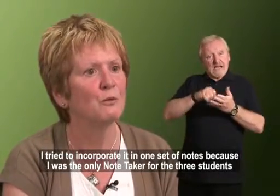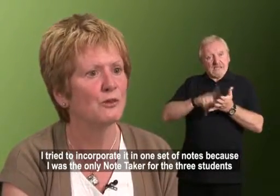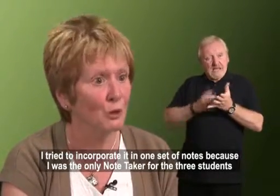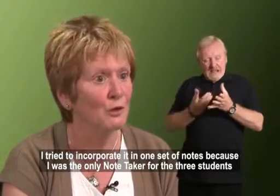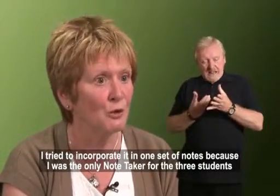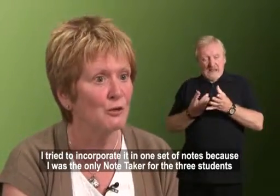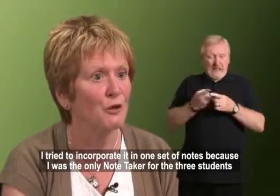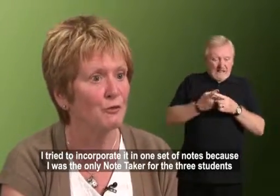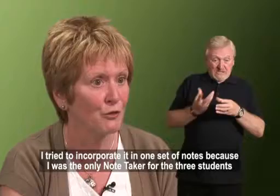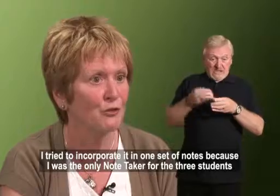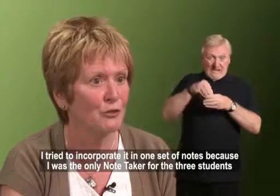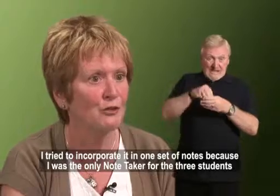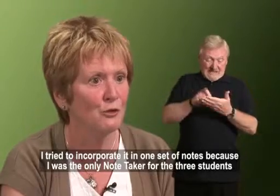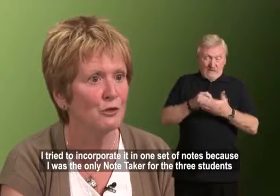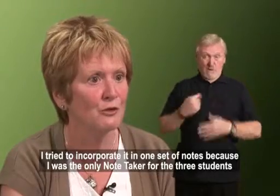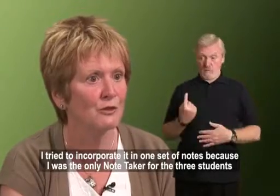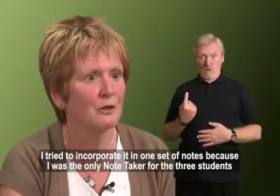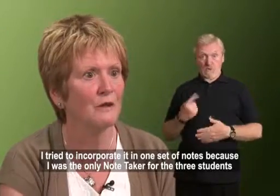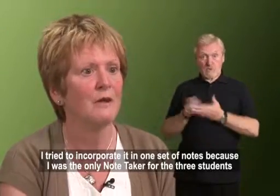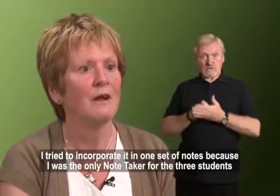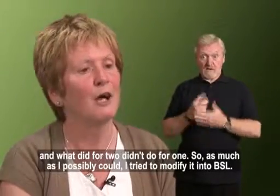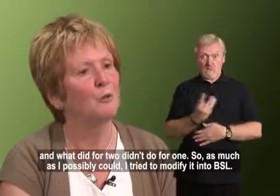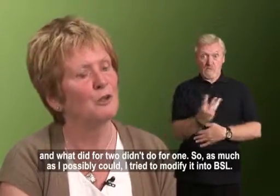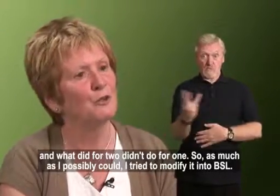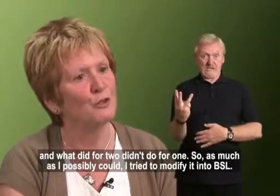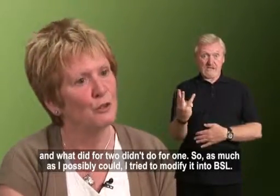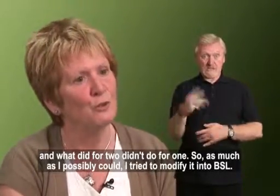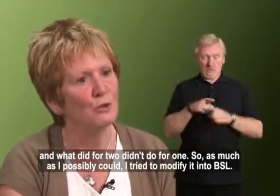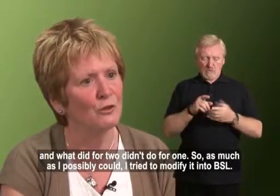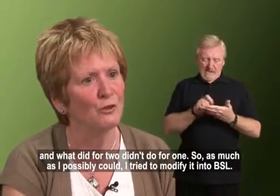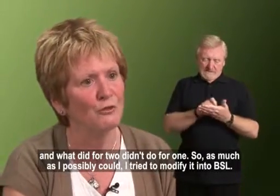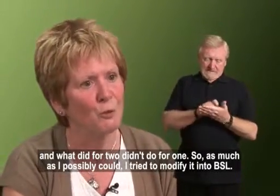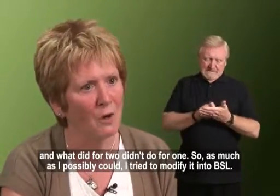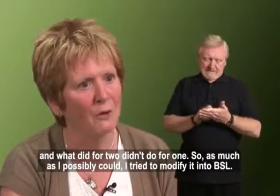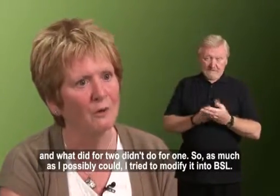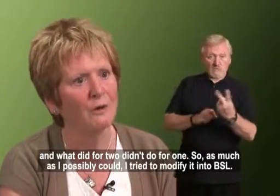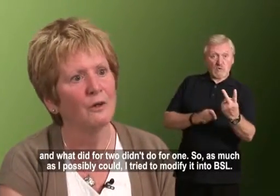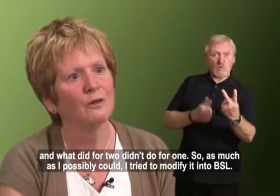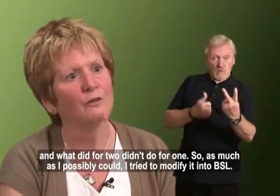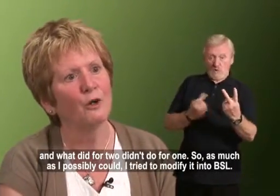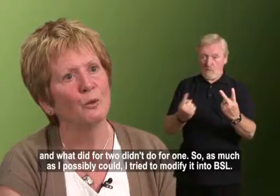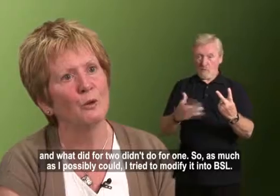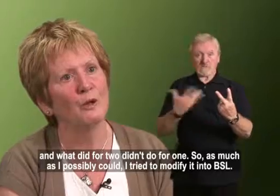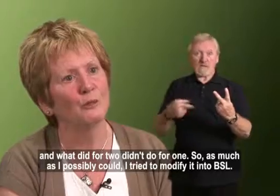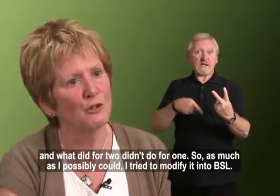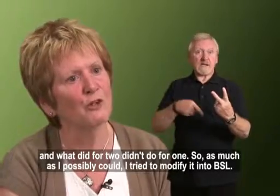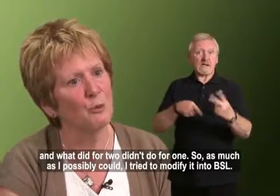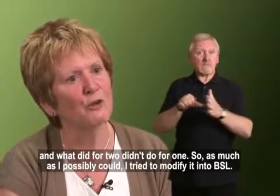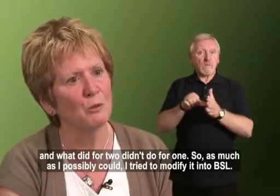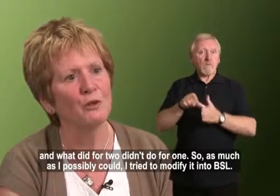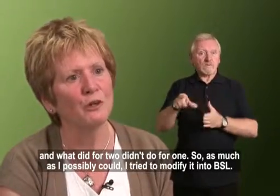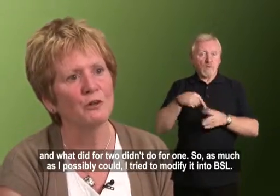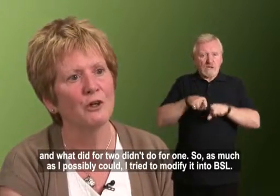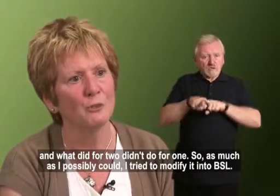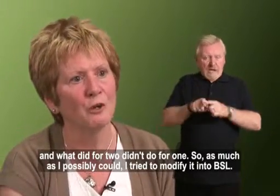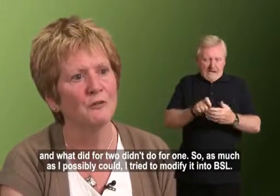because I was the only note taker for the 3 students. And what did for 2 didn't do for 1. So as much as I